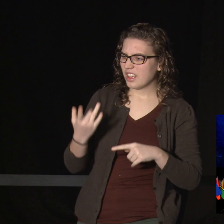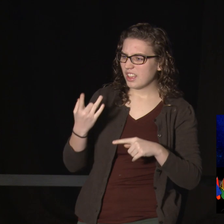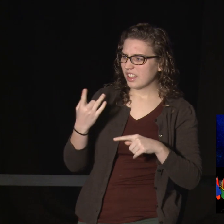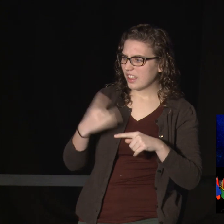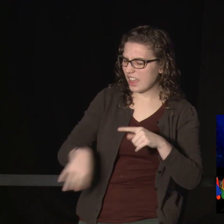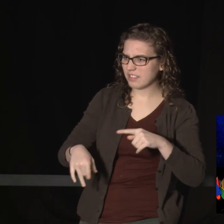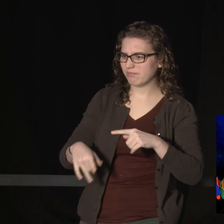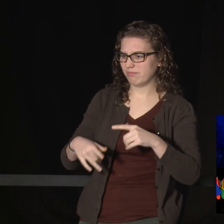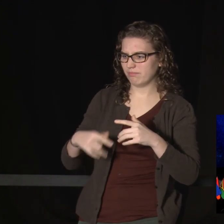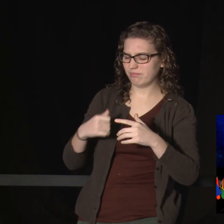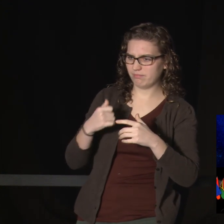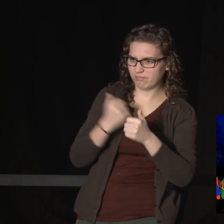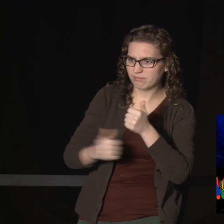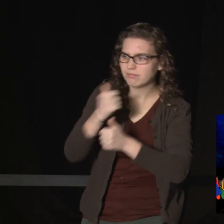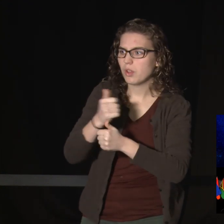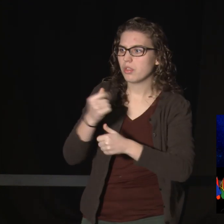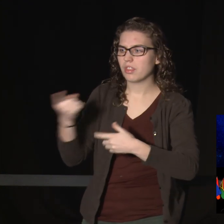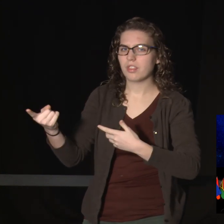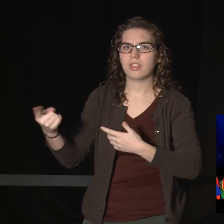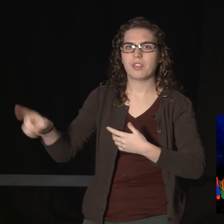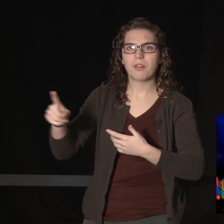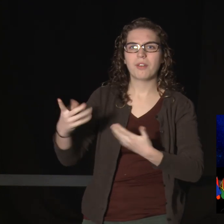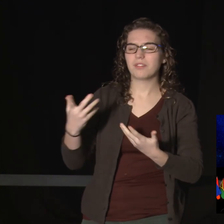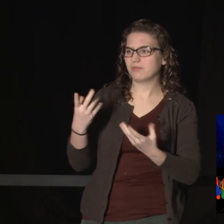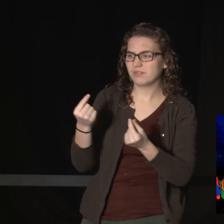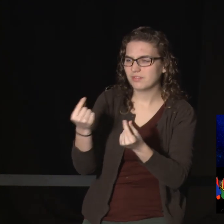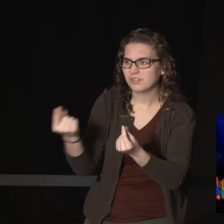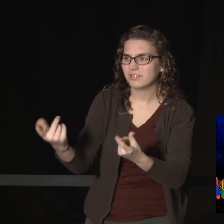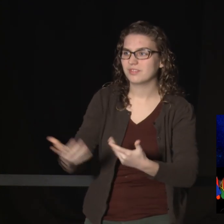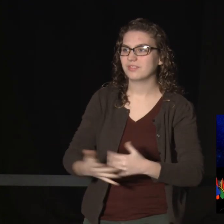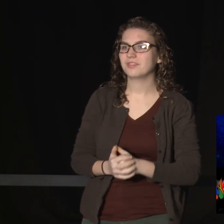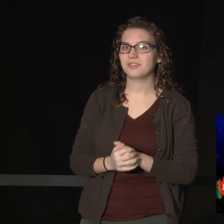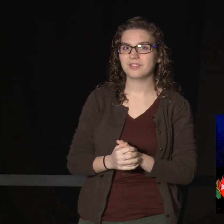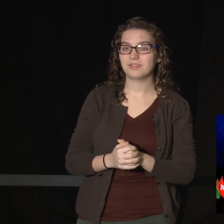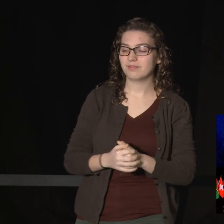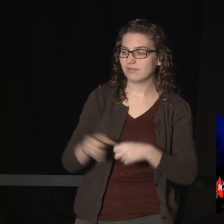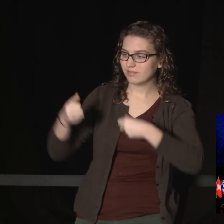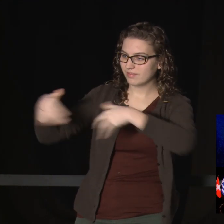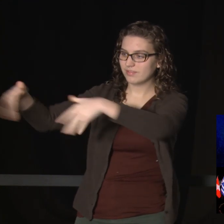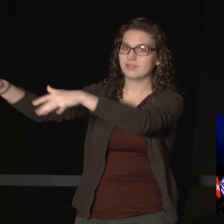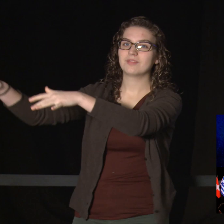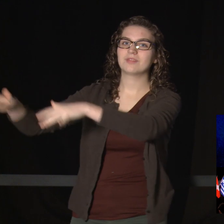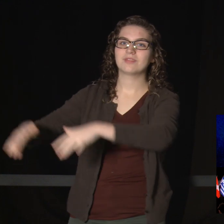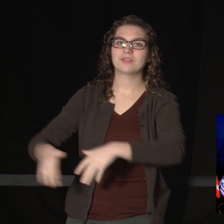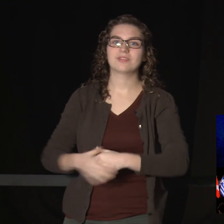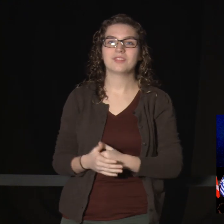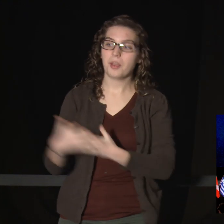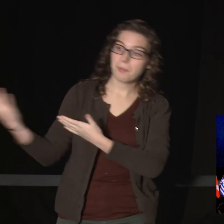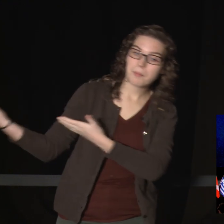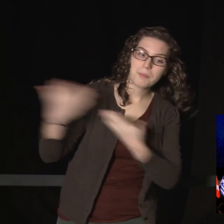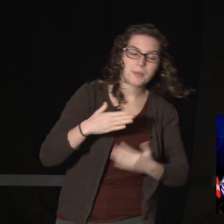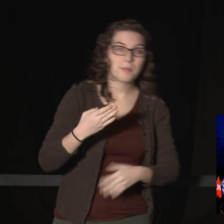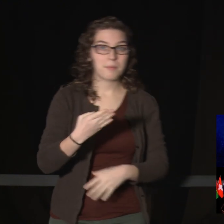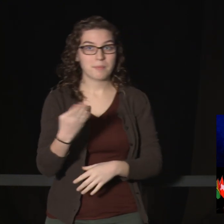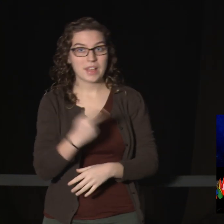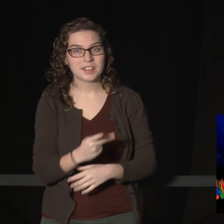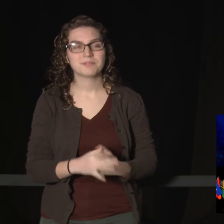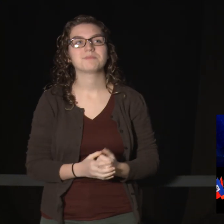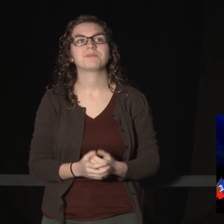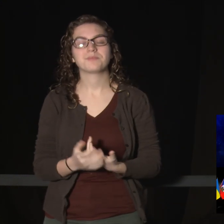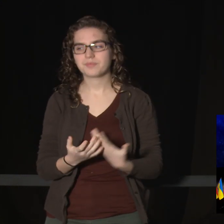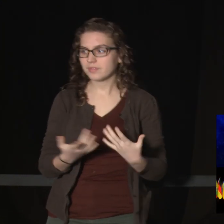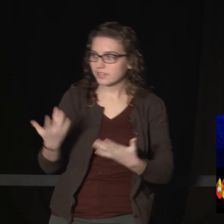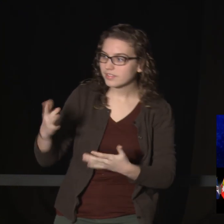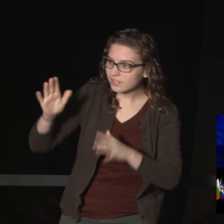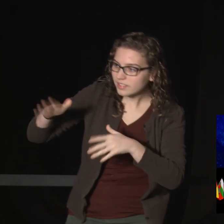any promotions. What are we going to do? They'd let them go. They'd bring them back in. Hey, you